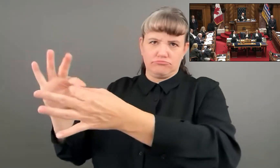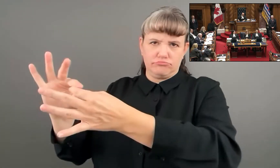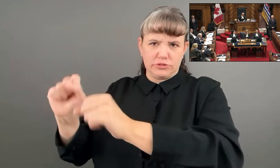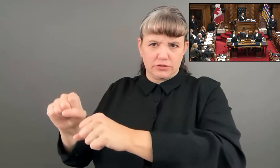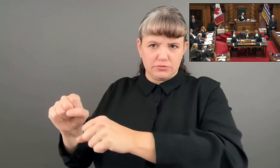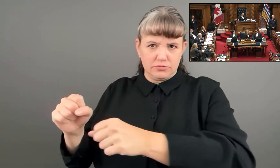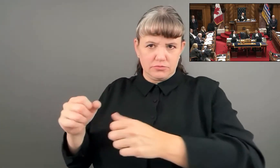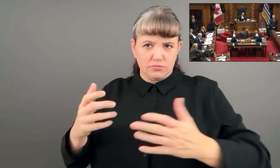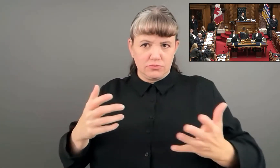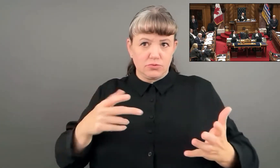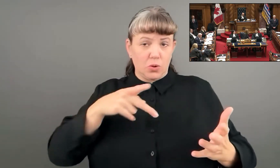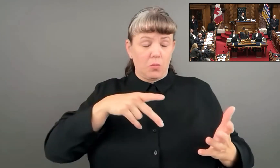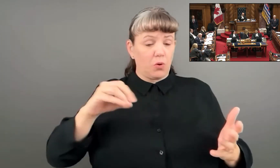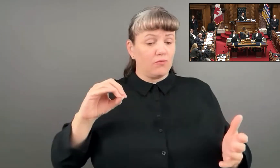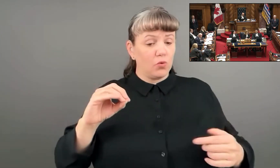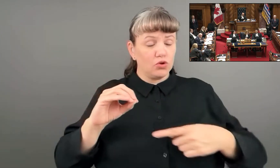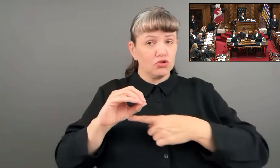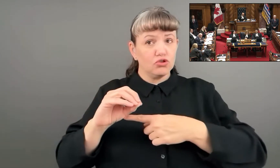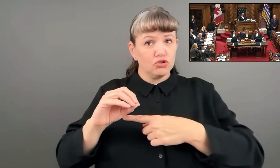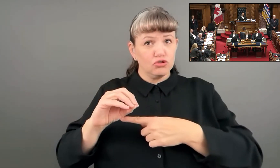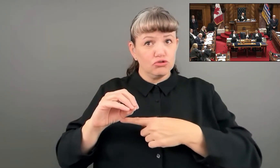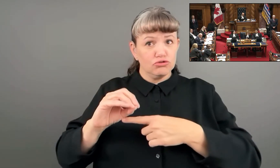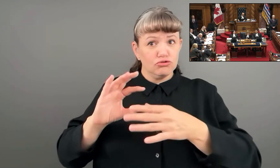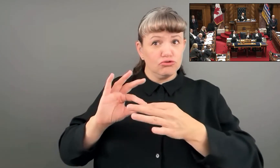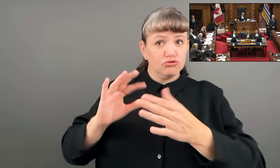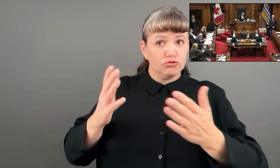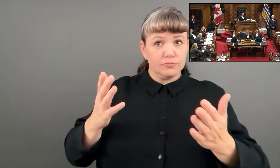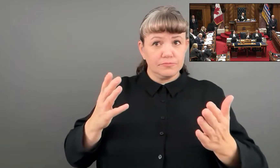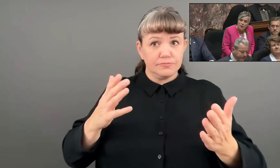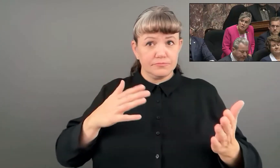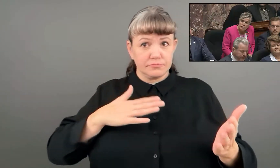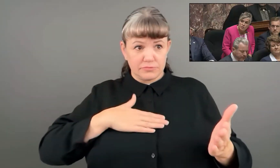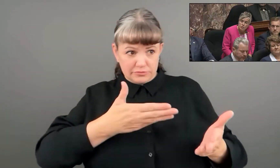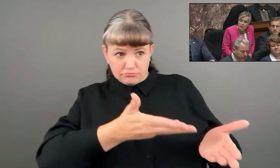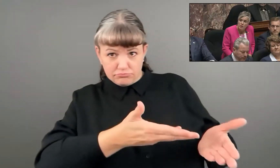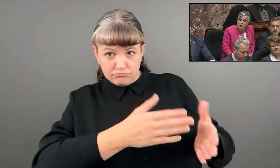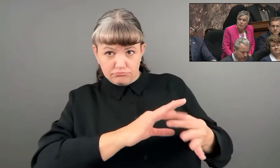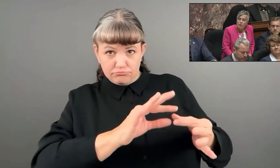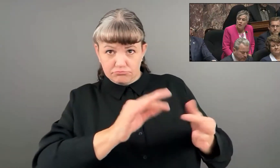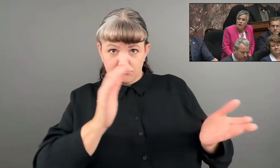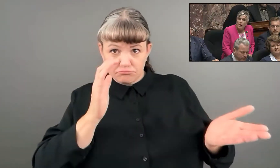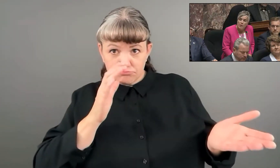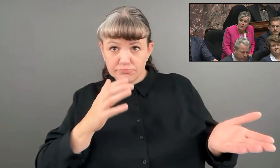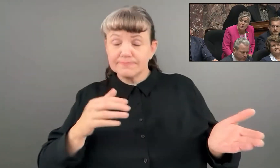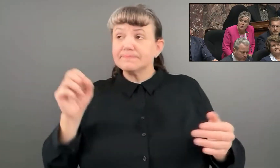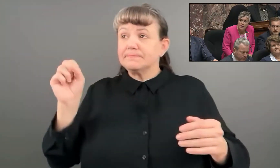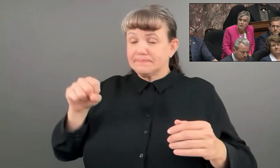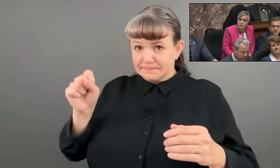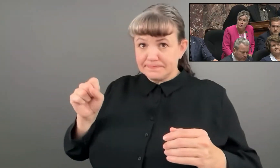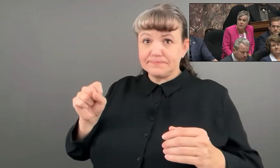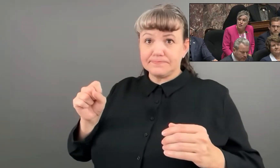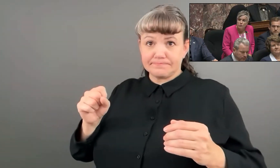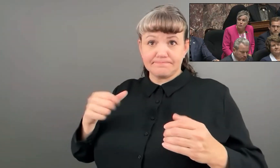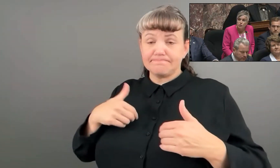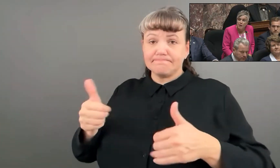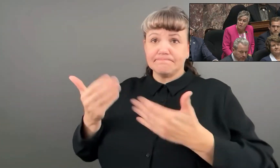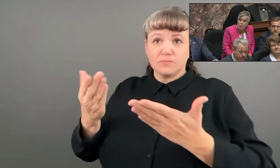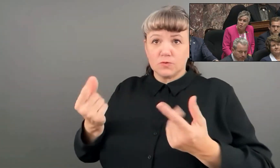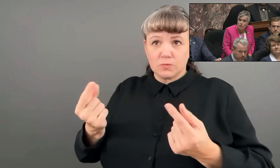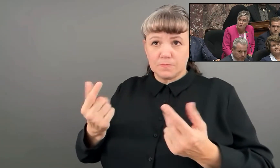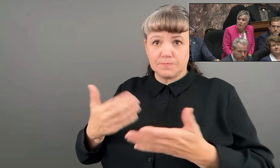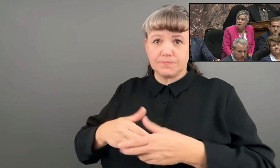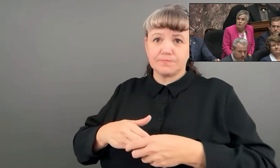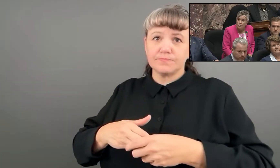Speaker. Can you state, please, what point of order is? Yes, Mr. Speaker. I would actually like the Attorney General to